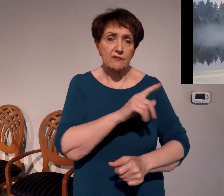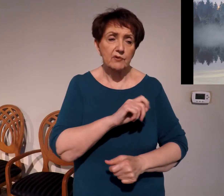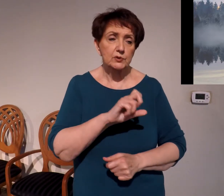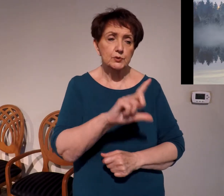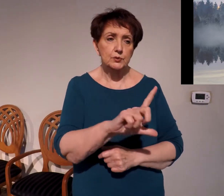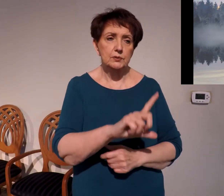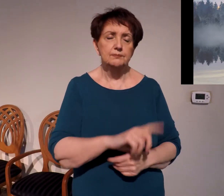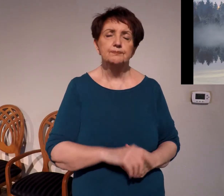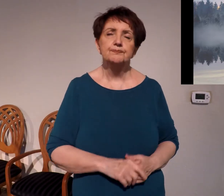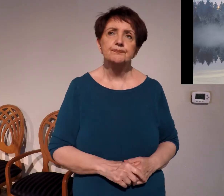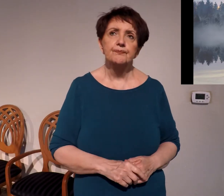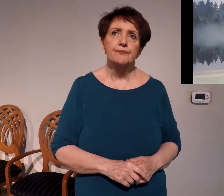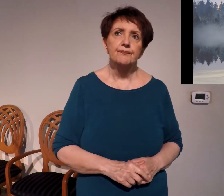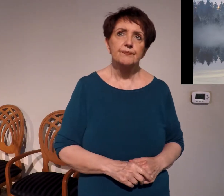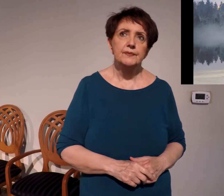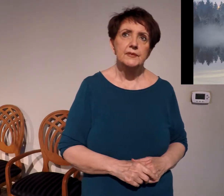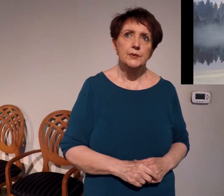tool.